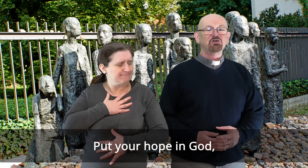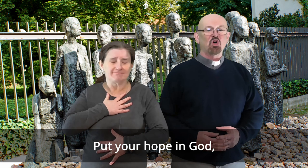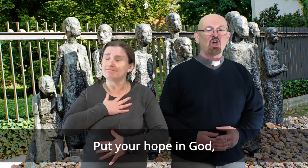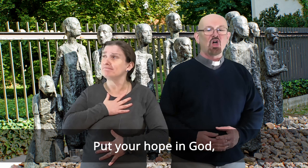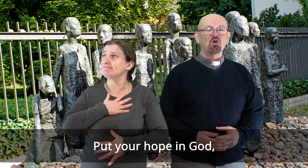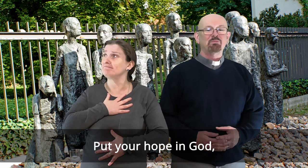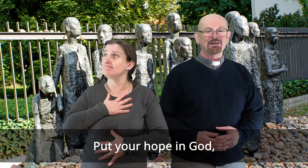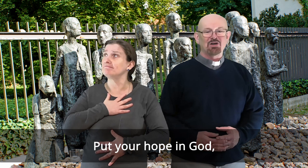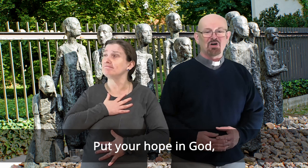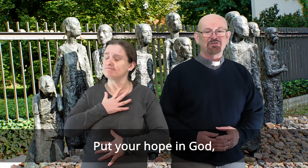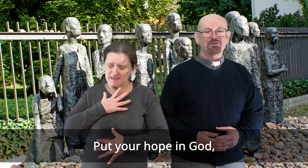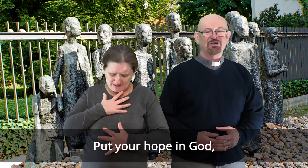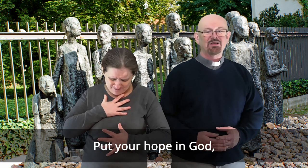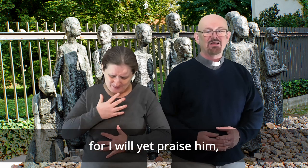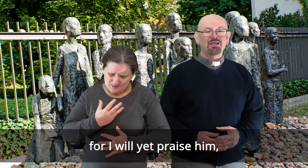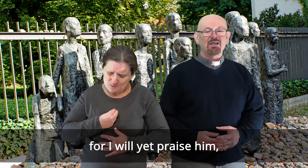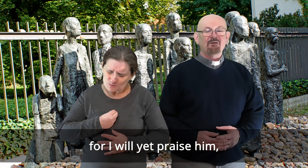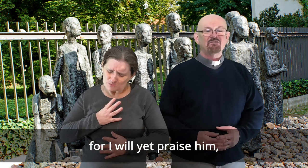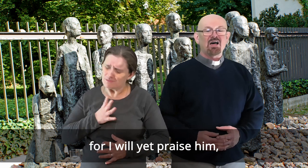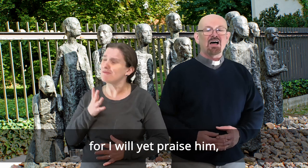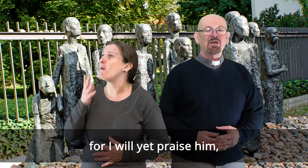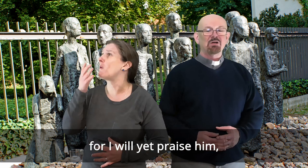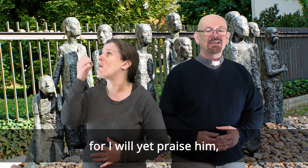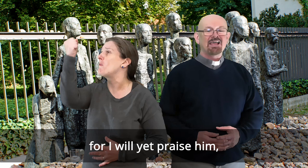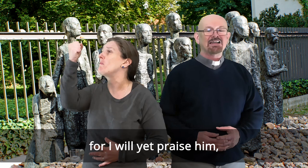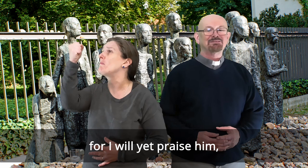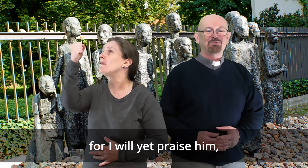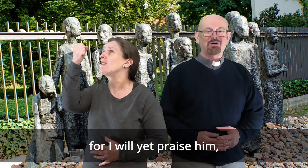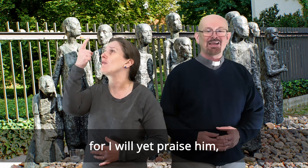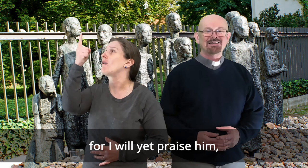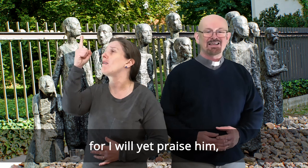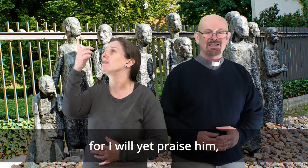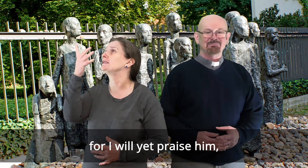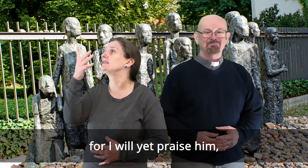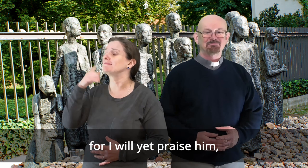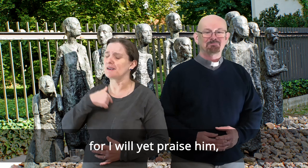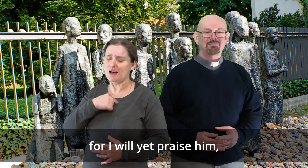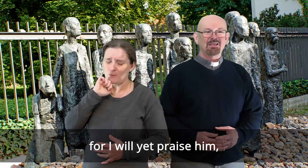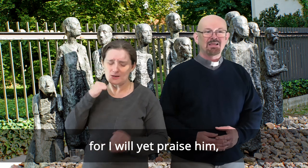Put your hope in God, for I will yet praise him,